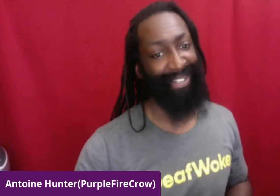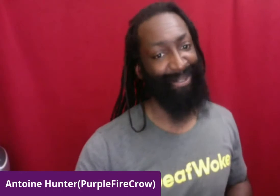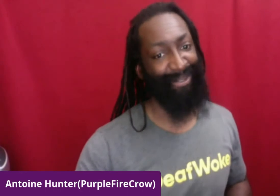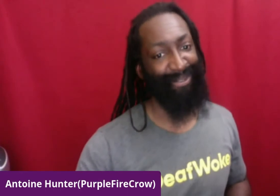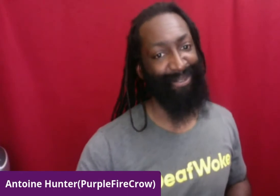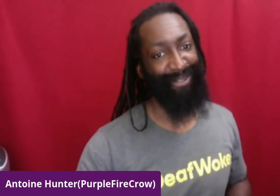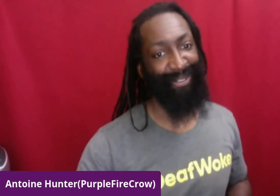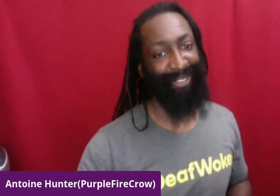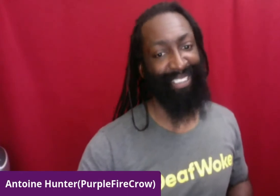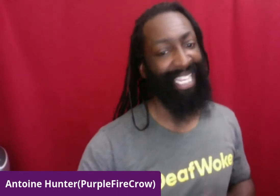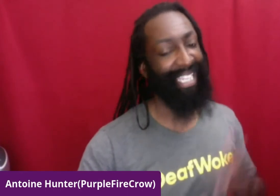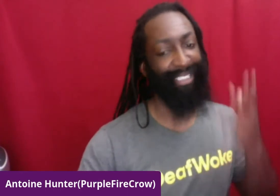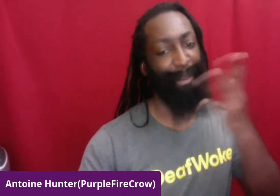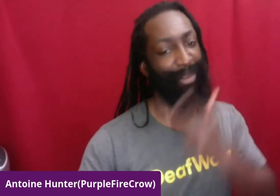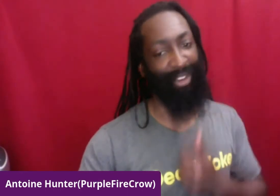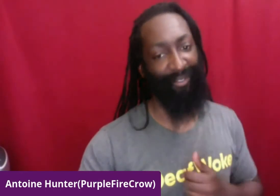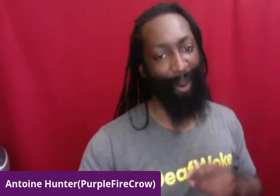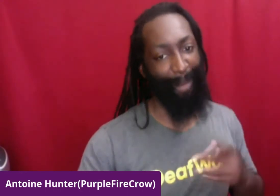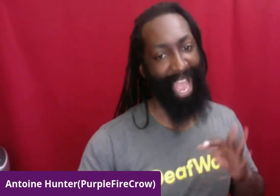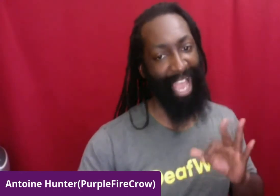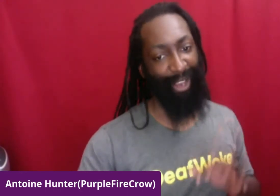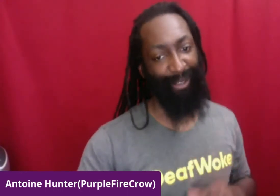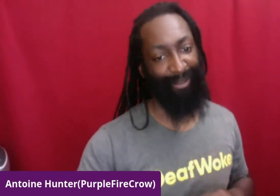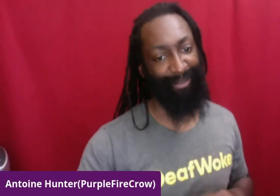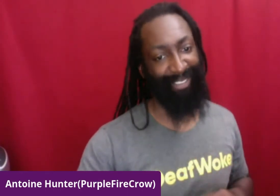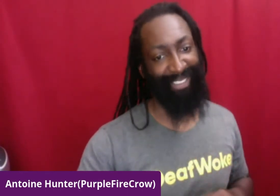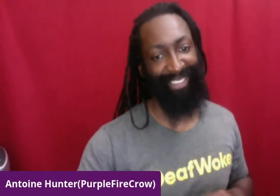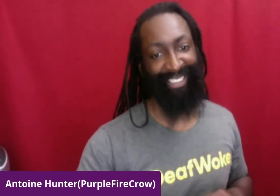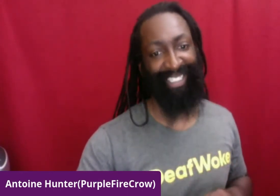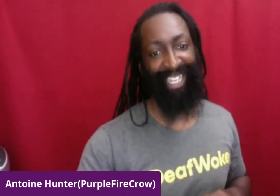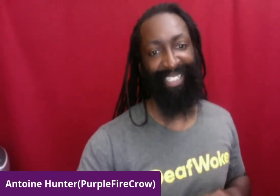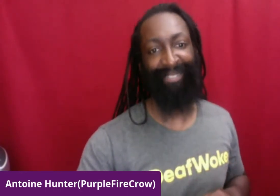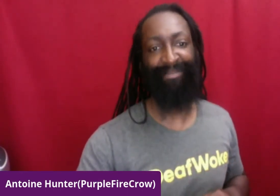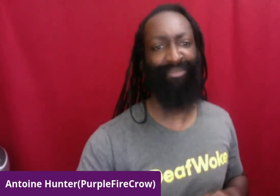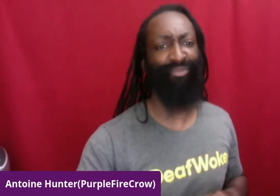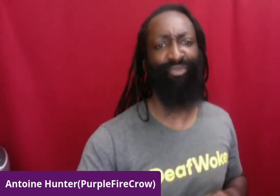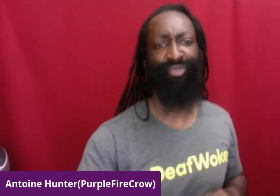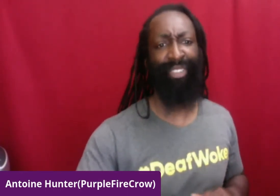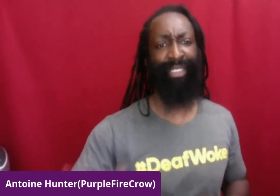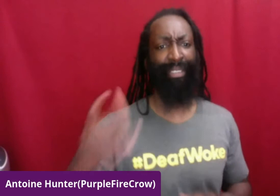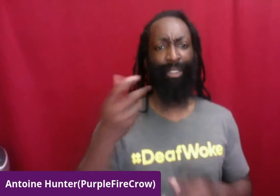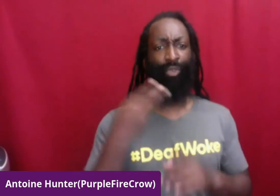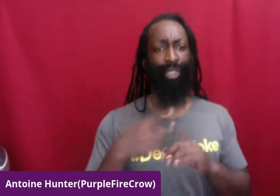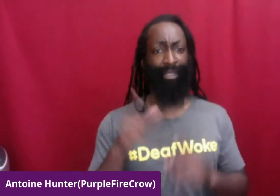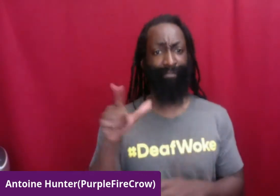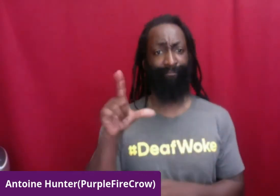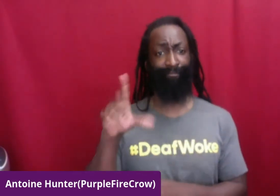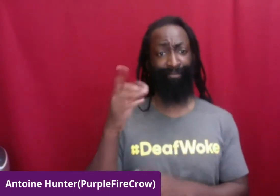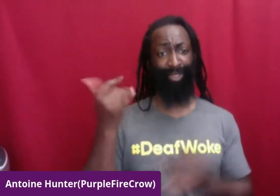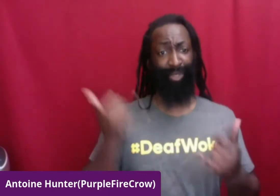But today, I get to share a little bio about our next guest.